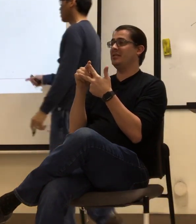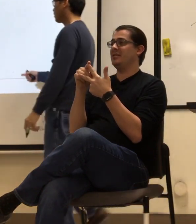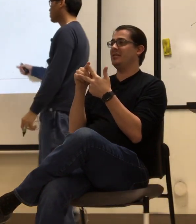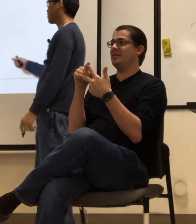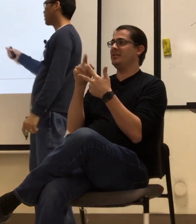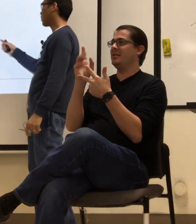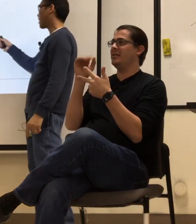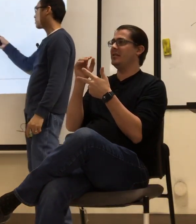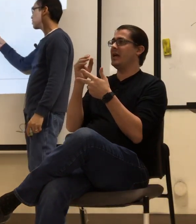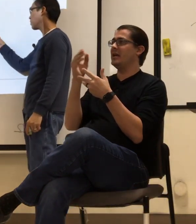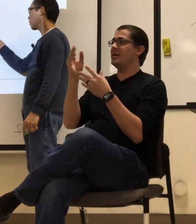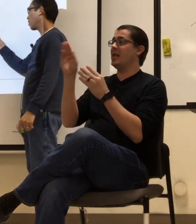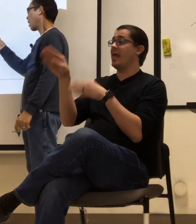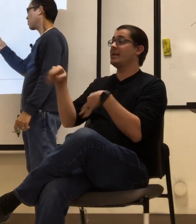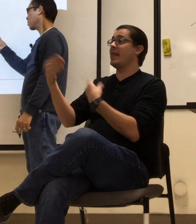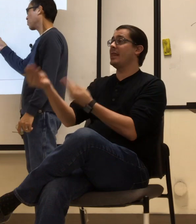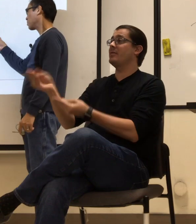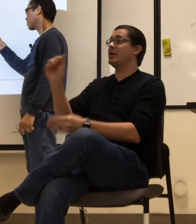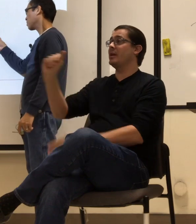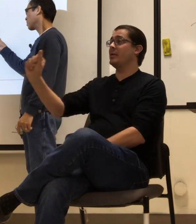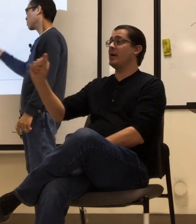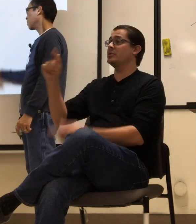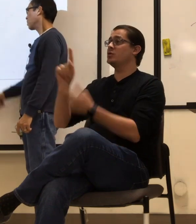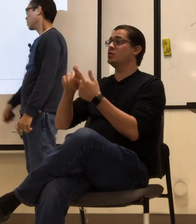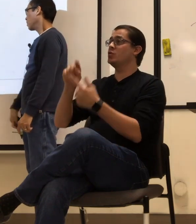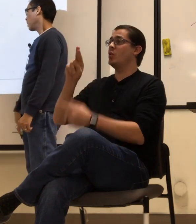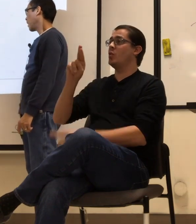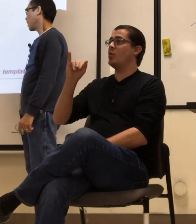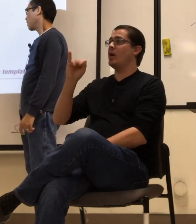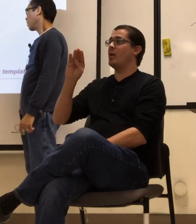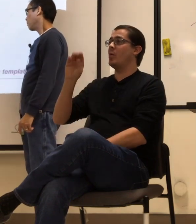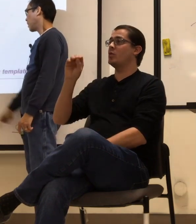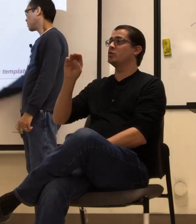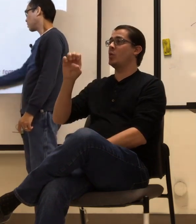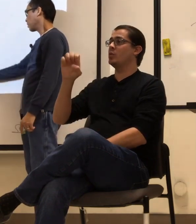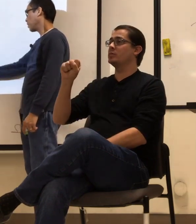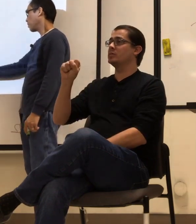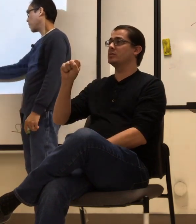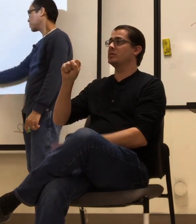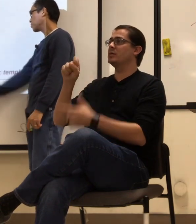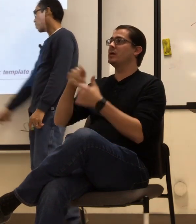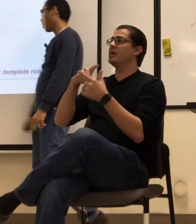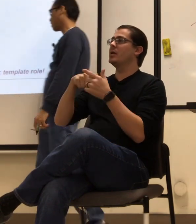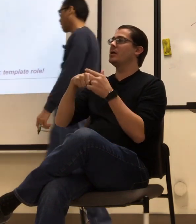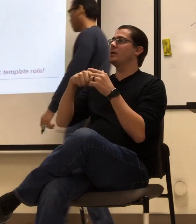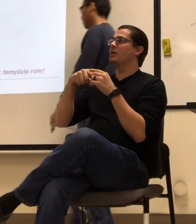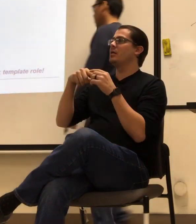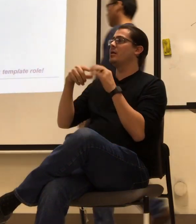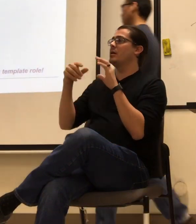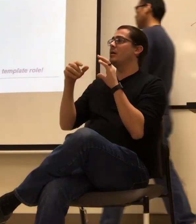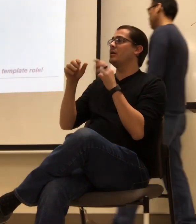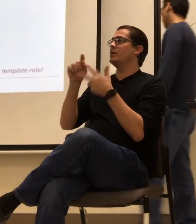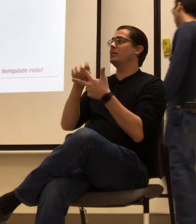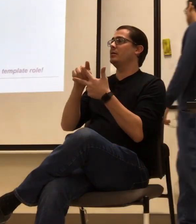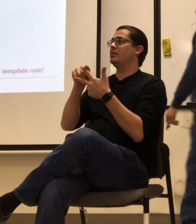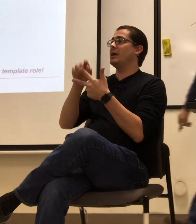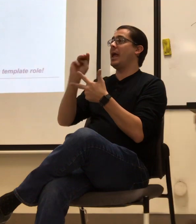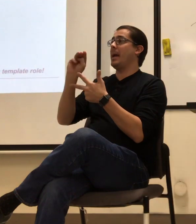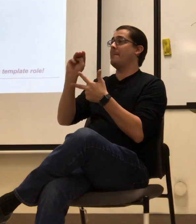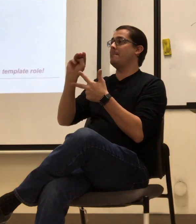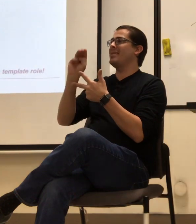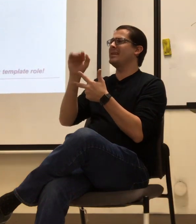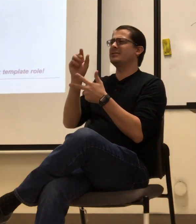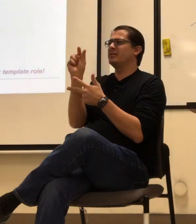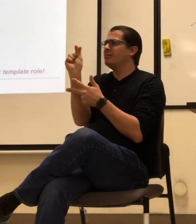Remember, that delivers amino acids to the ribosomes. And basically, the messenger RNA is a very